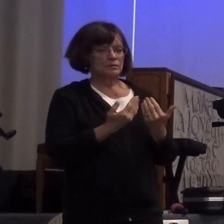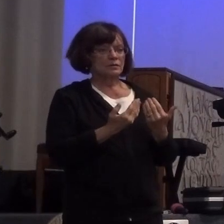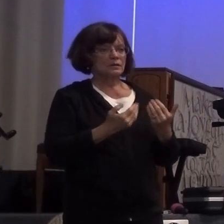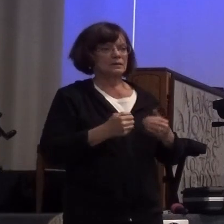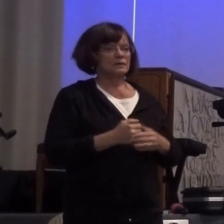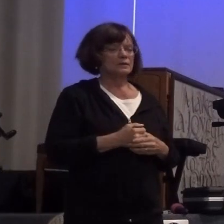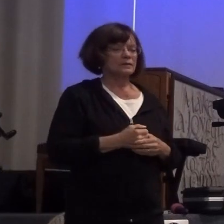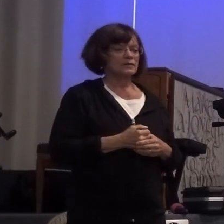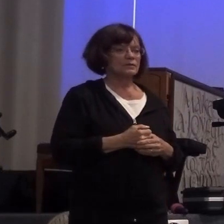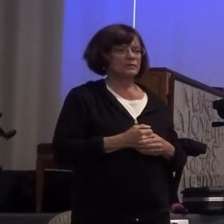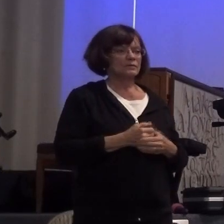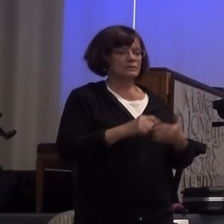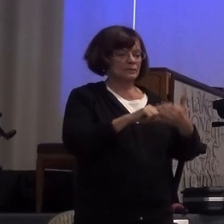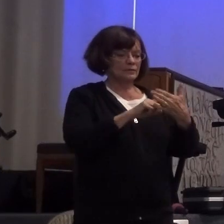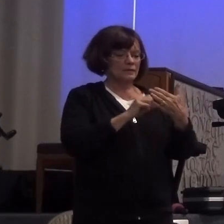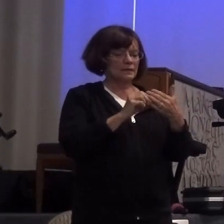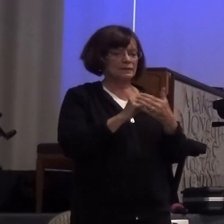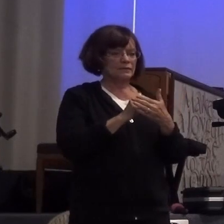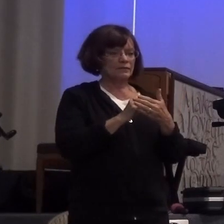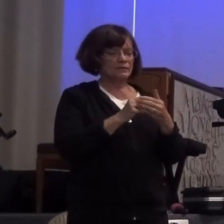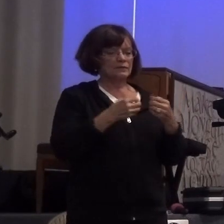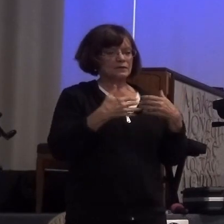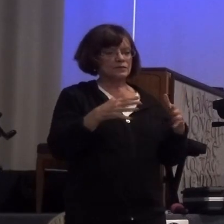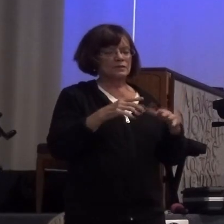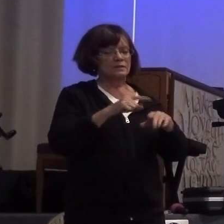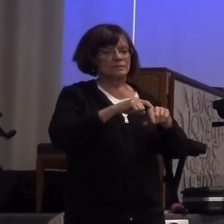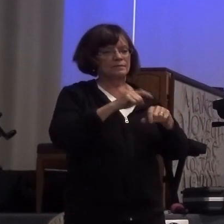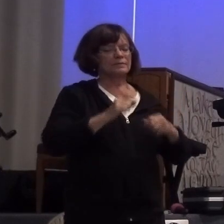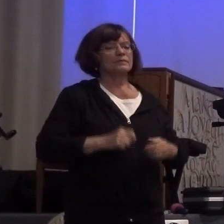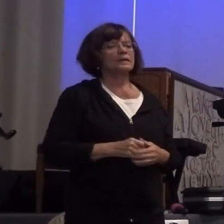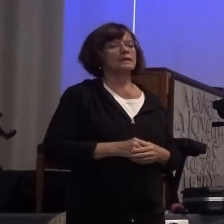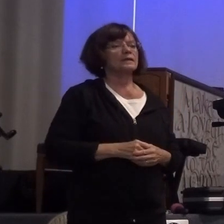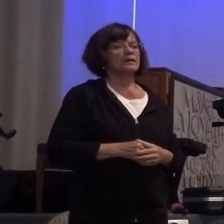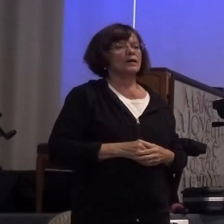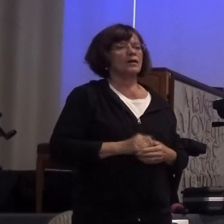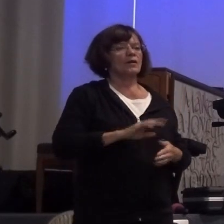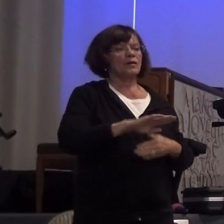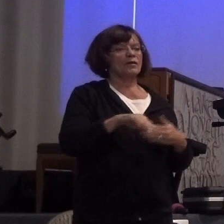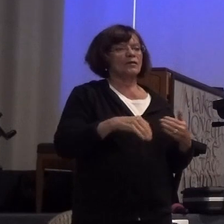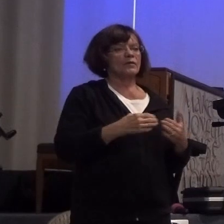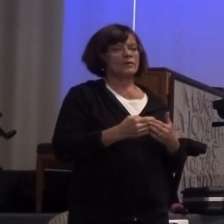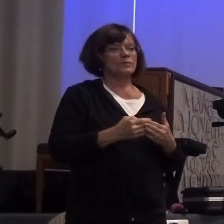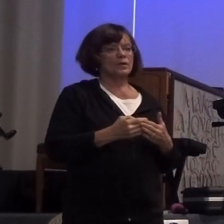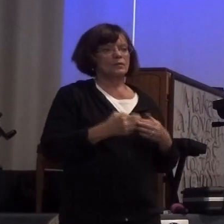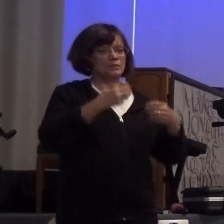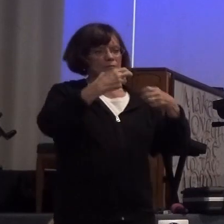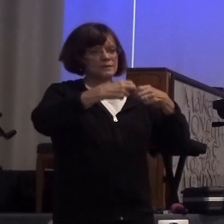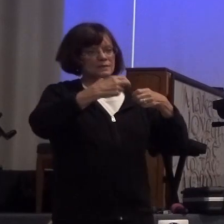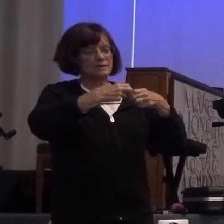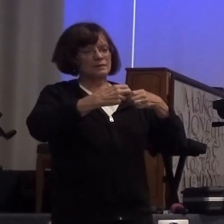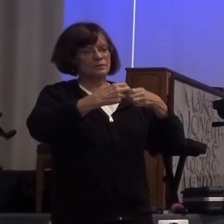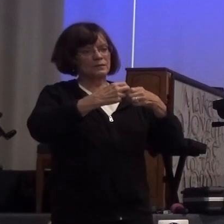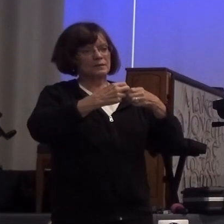And we want to look at Christ as our ultimate example. And those afflictions, when